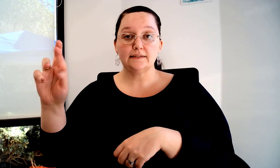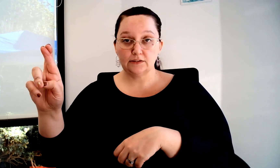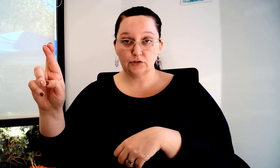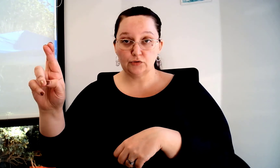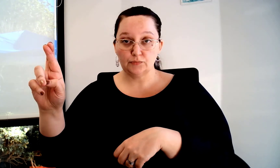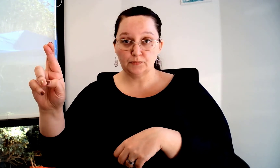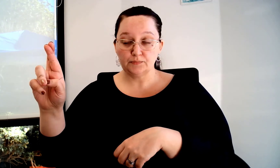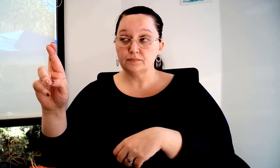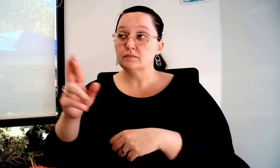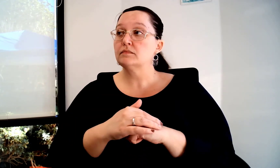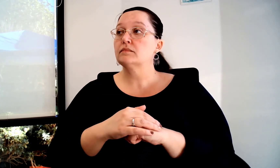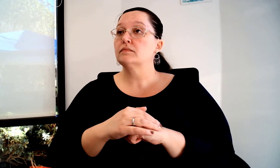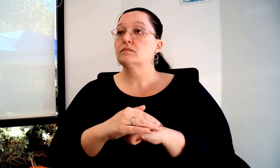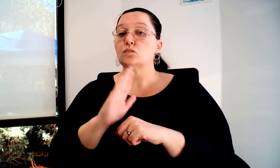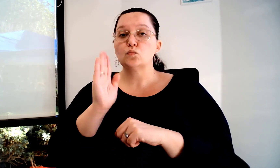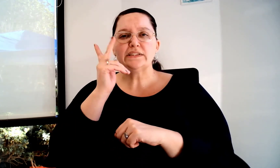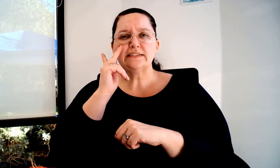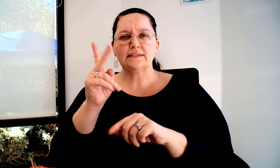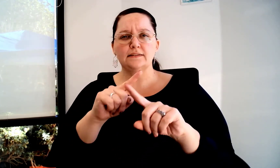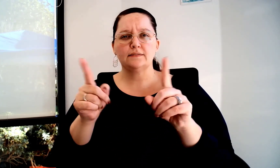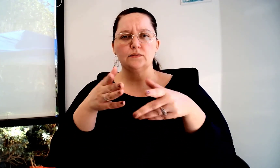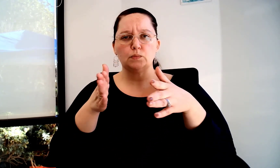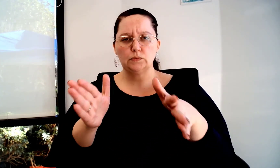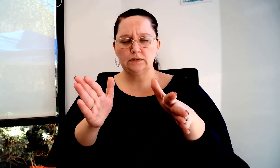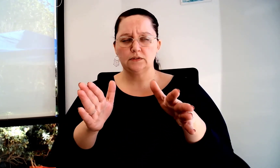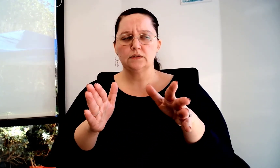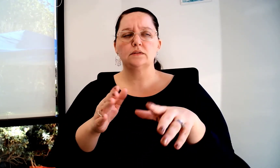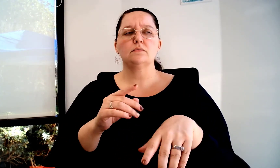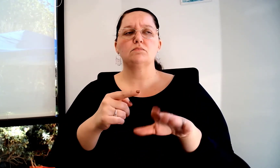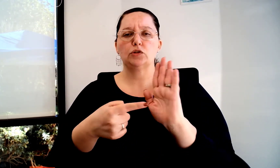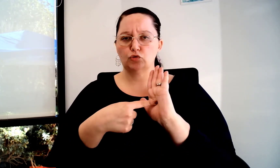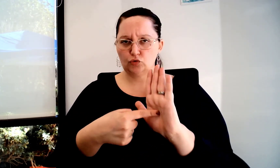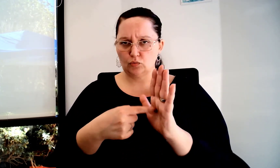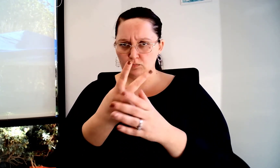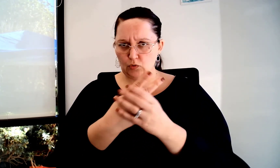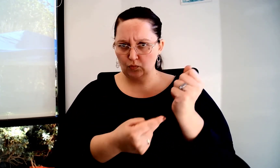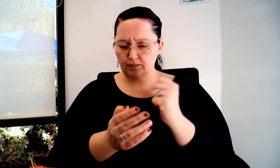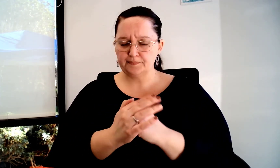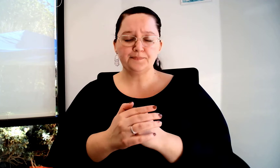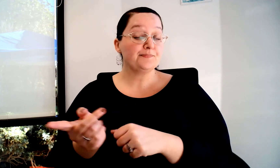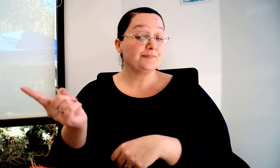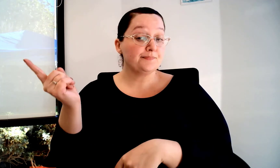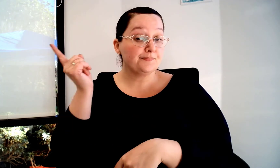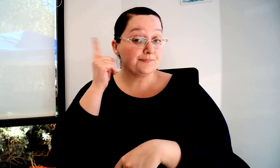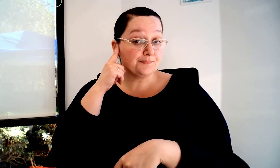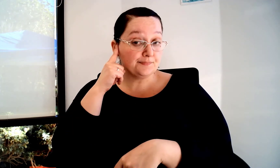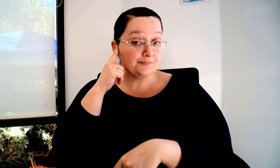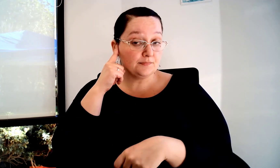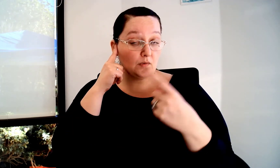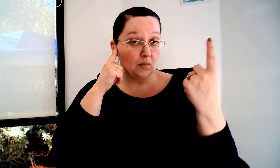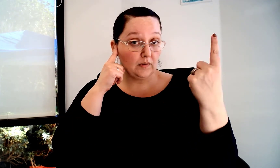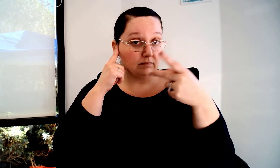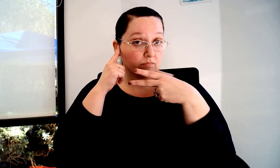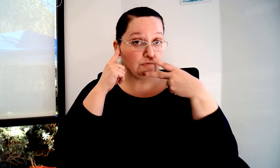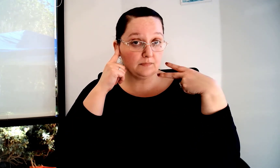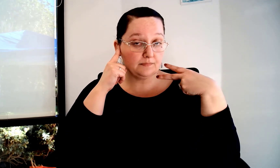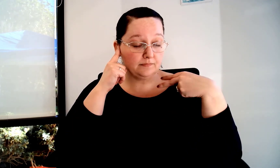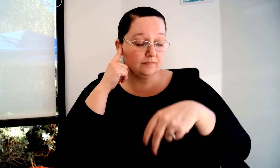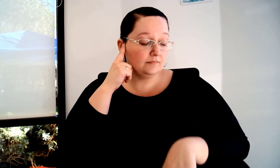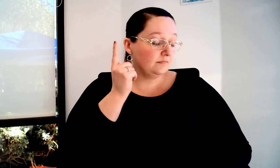listen. This is the same sign as hear. You'll see a different way. I'll show you one. I'll show both to